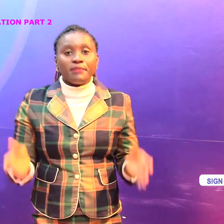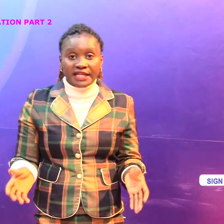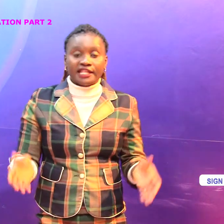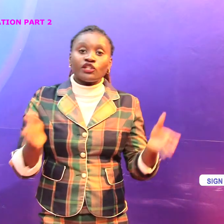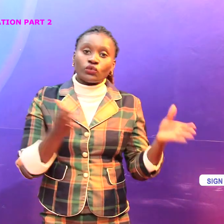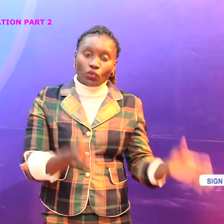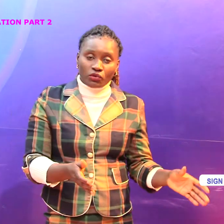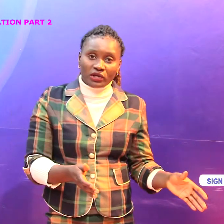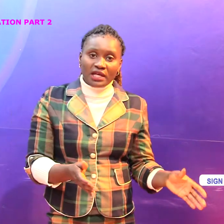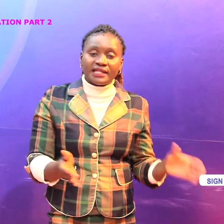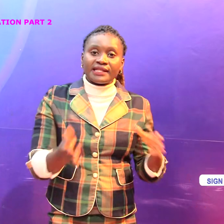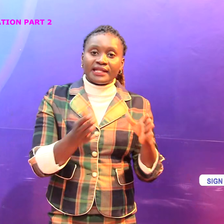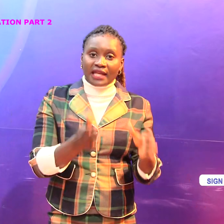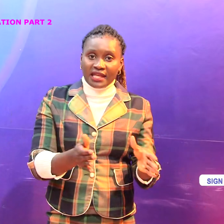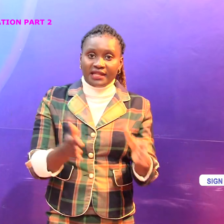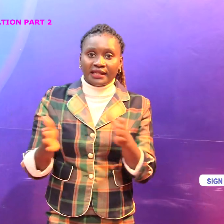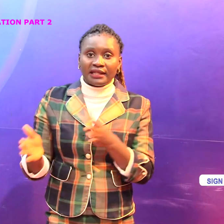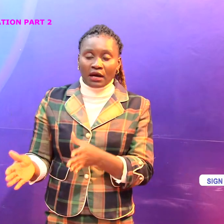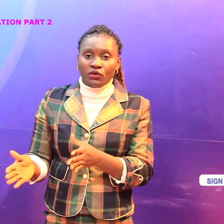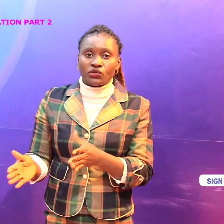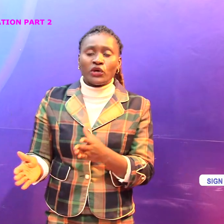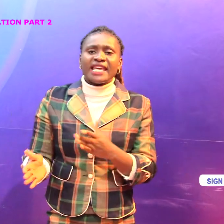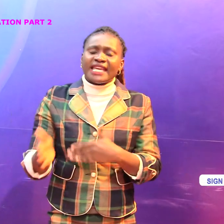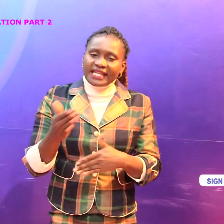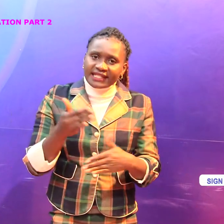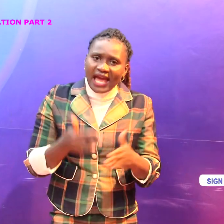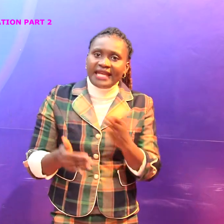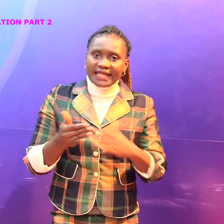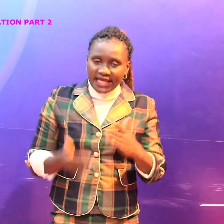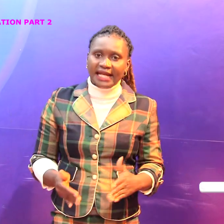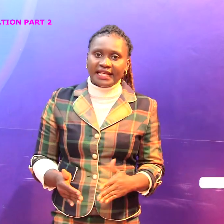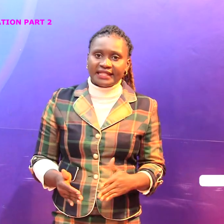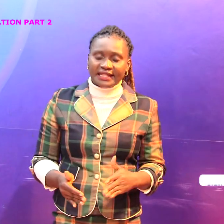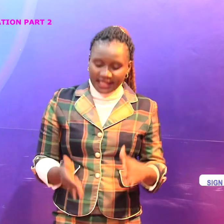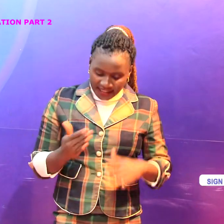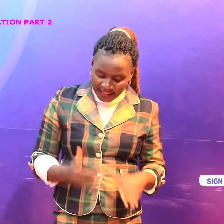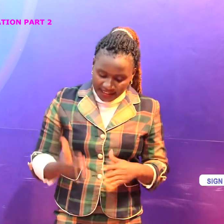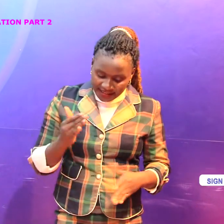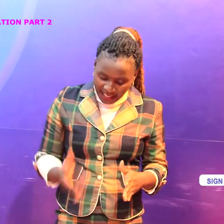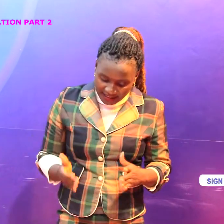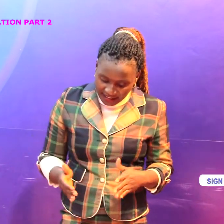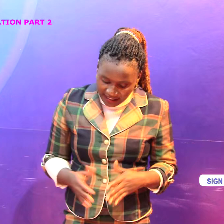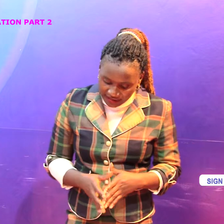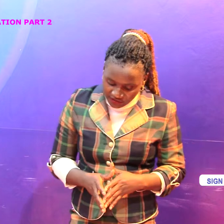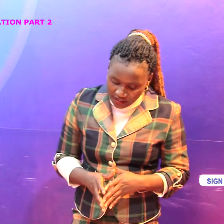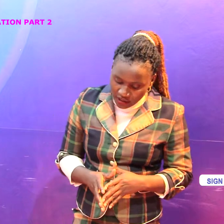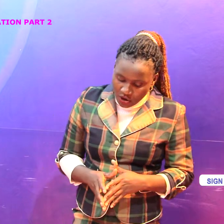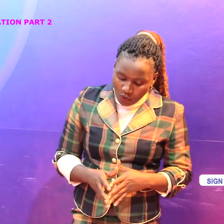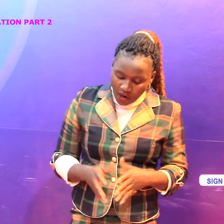meet Kisumu. That is in Kenya Sign Language. So in signed English, you say, where